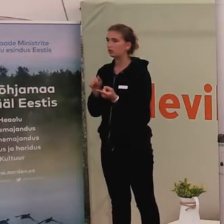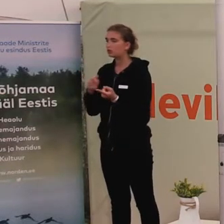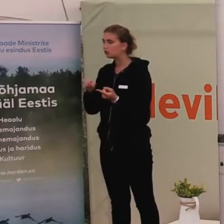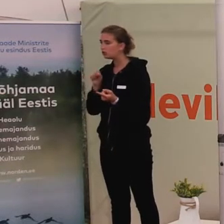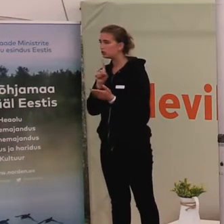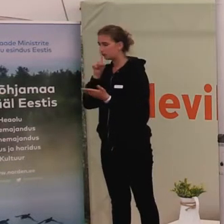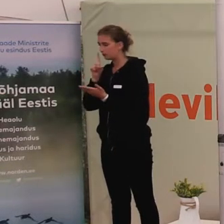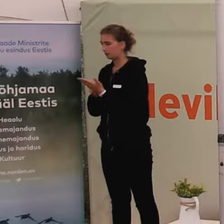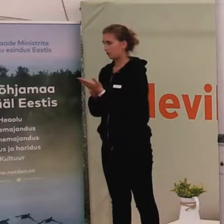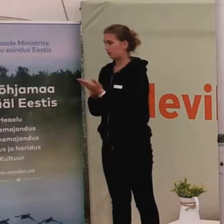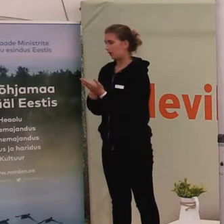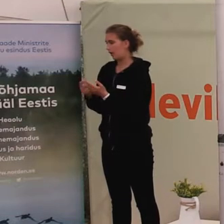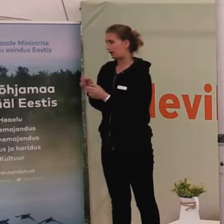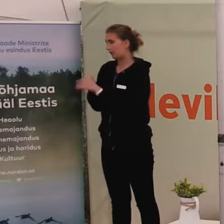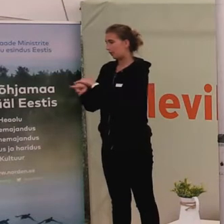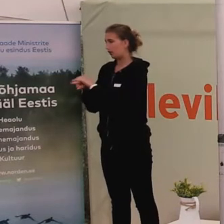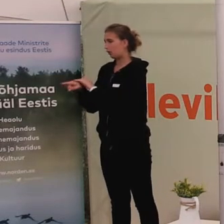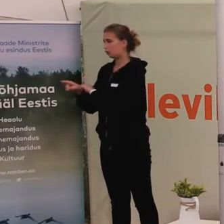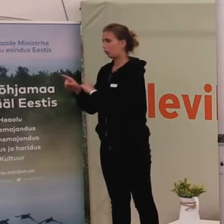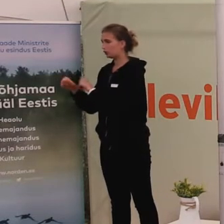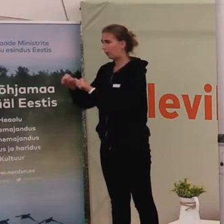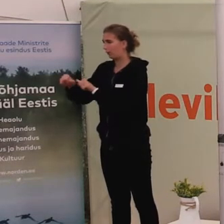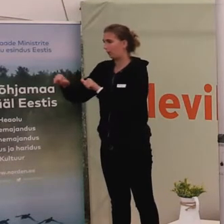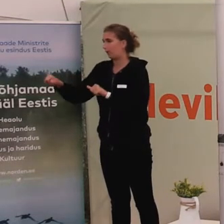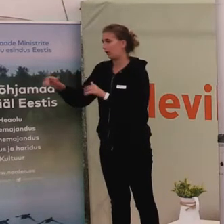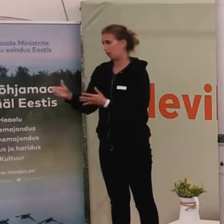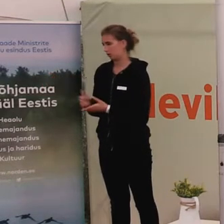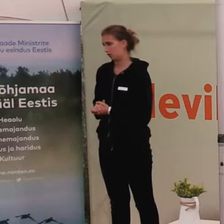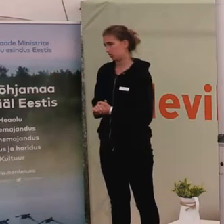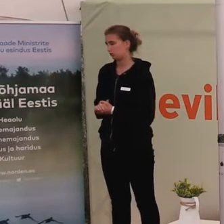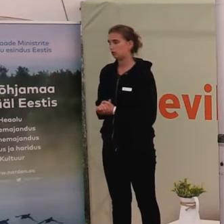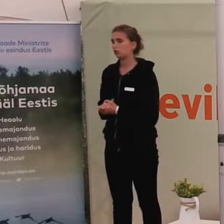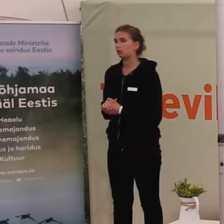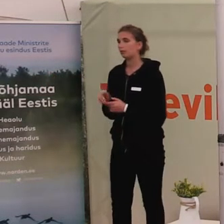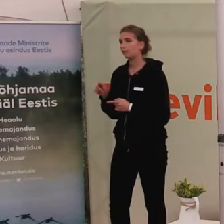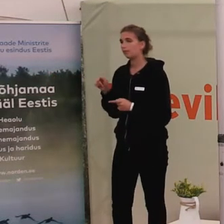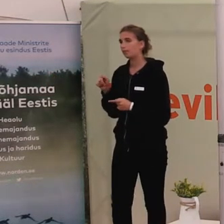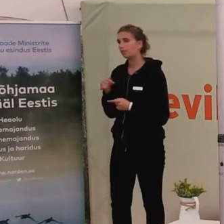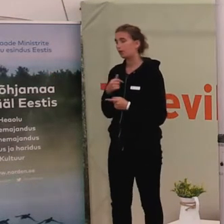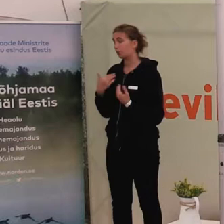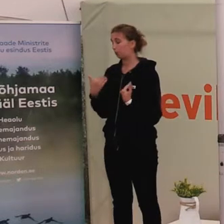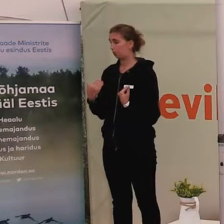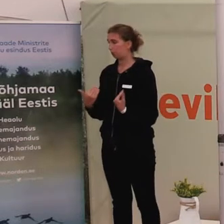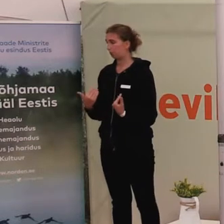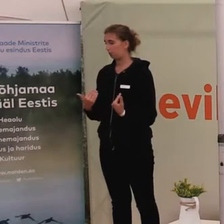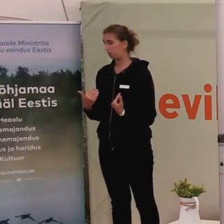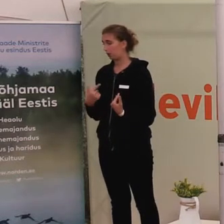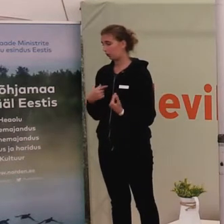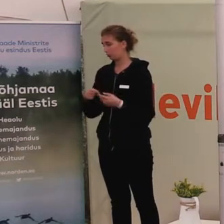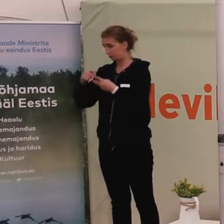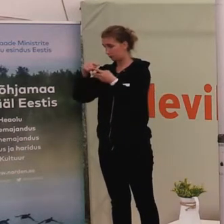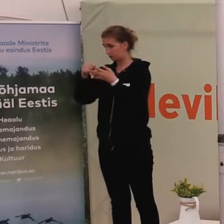required limiting immigration. So to keep the population constant. Under these circumstances that I just